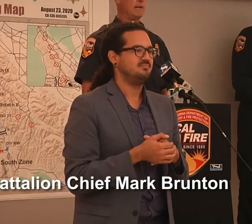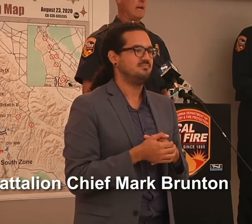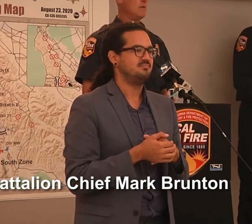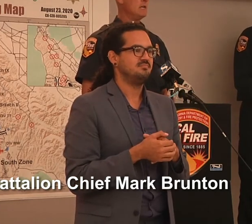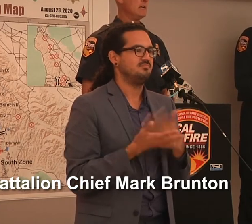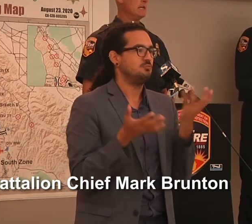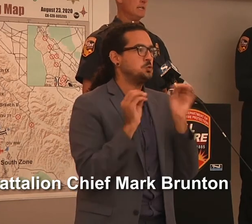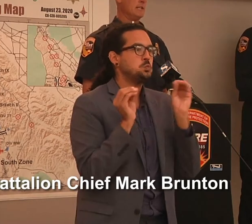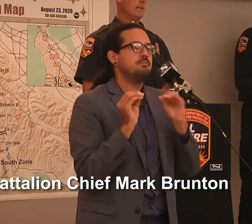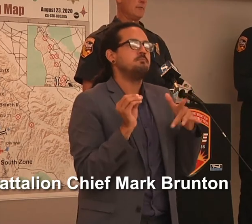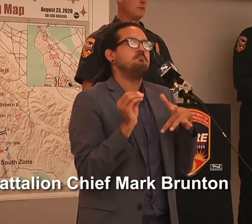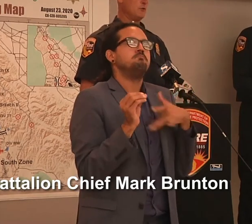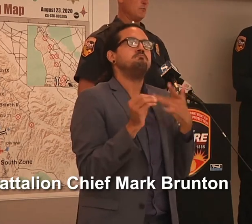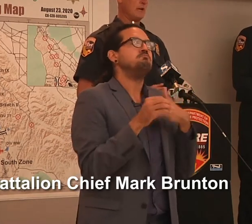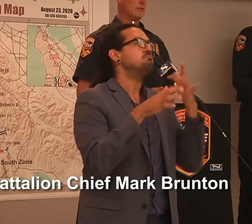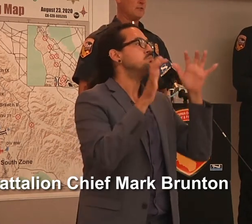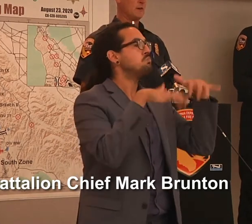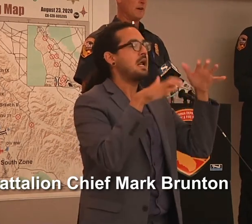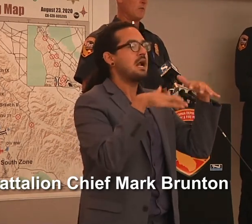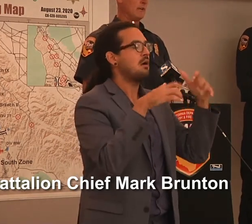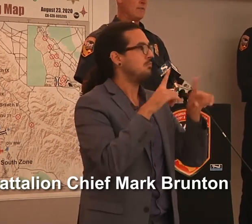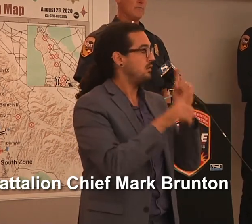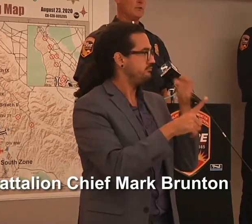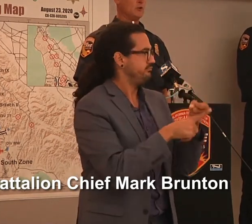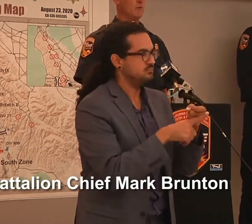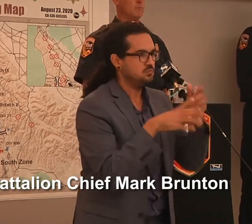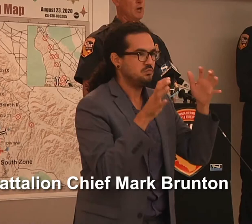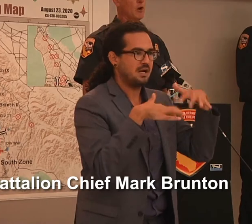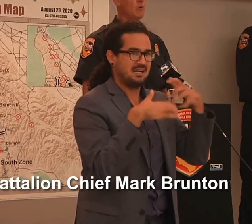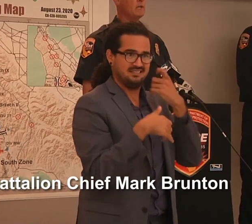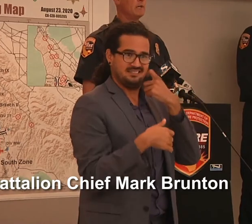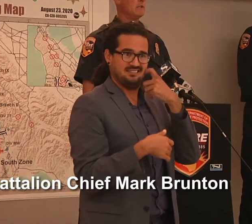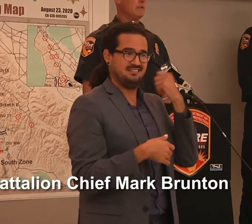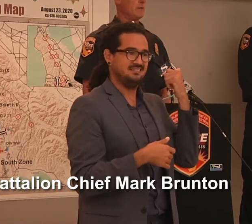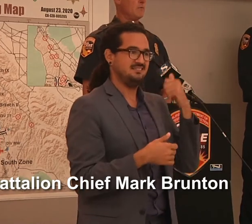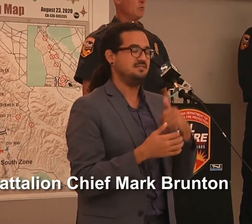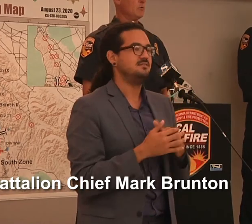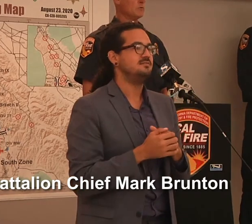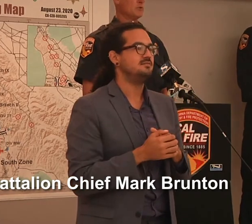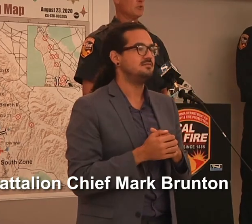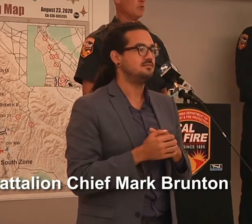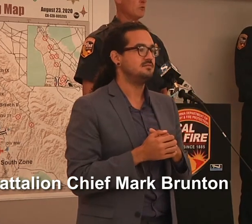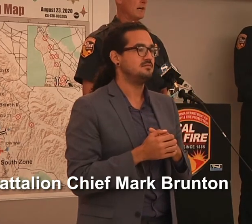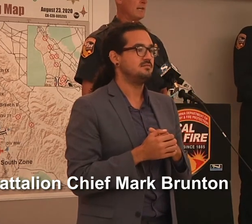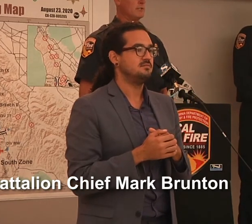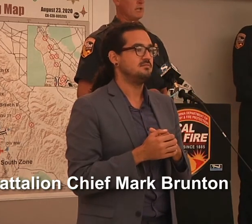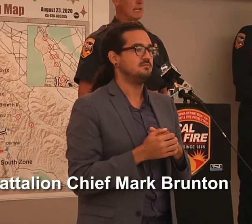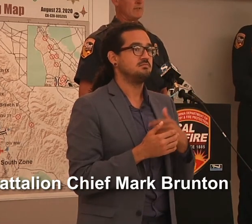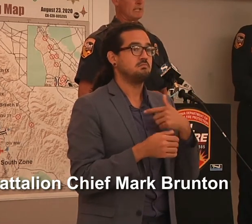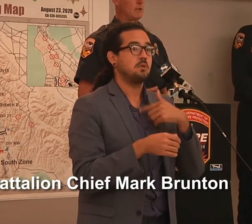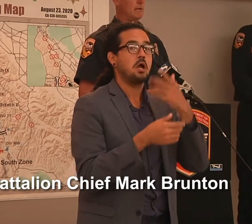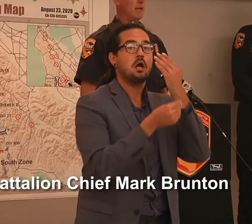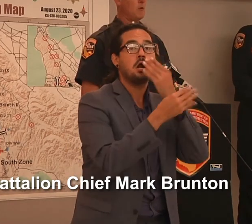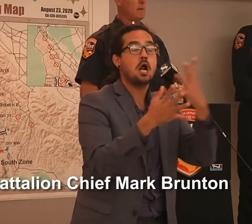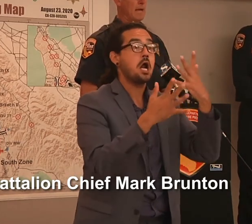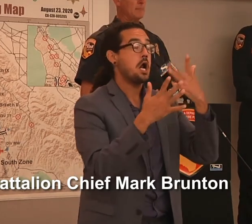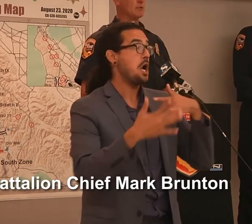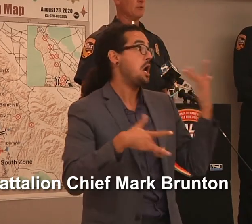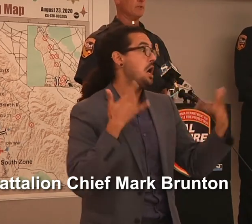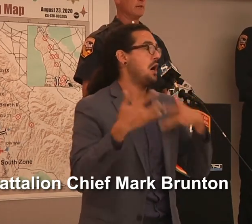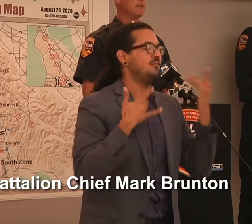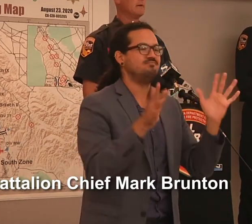little bit right now. Is it enough to put out this fire? I don't want to give any false hope. No. The fuels are so dry. Is it going to give us a little bit of